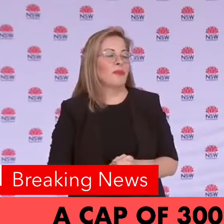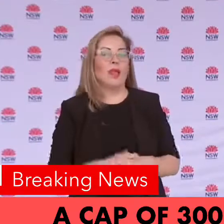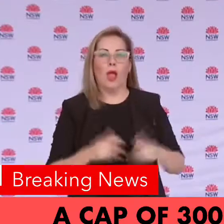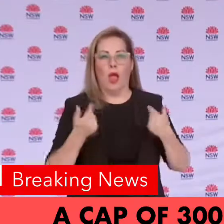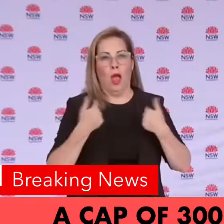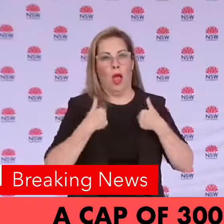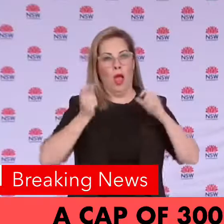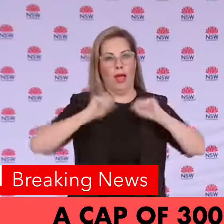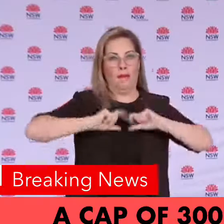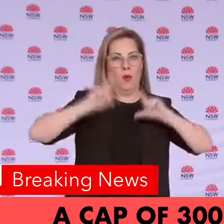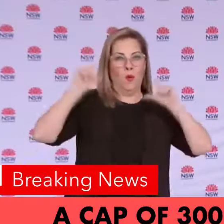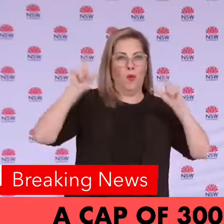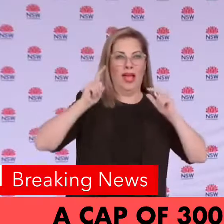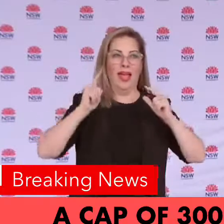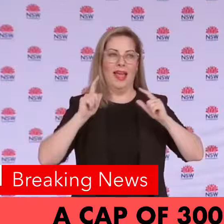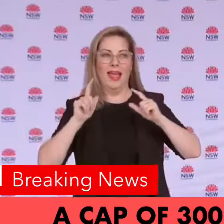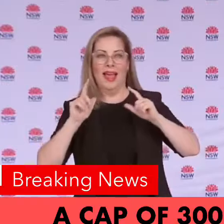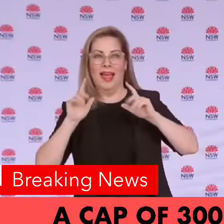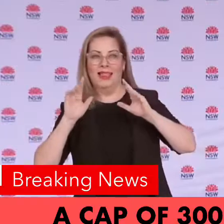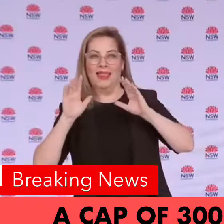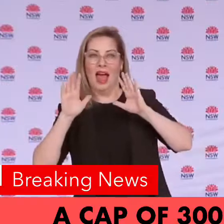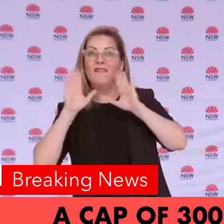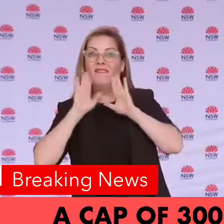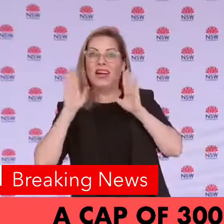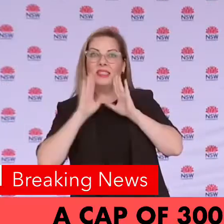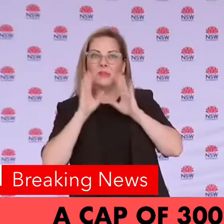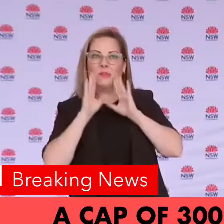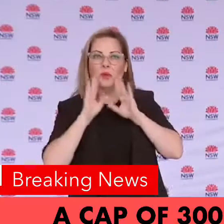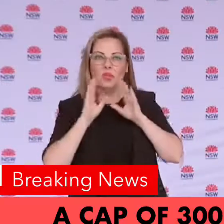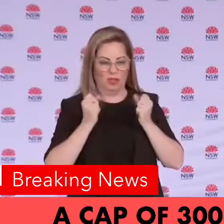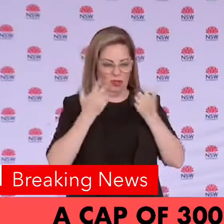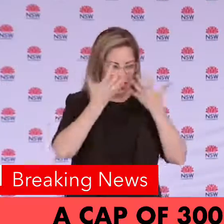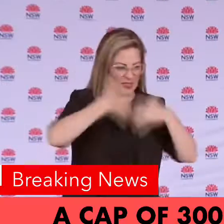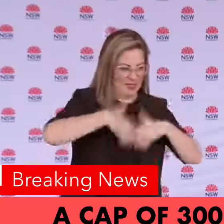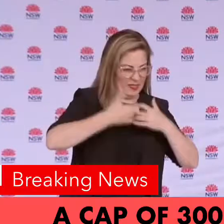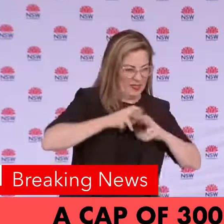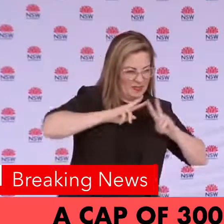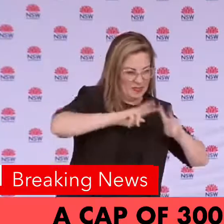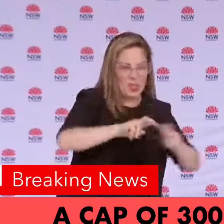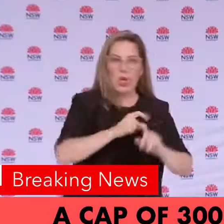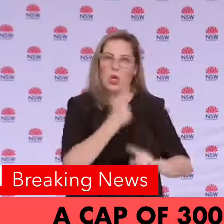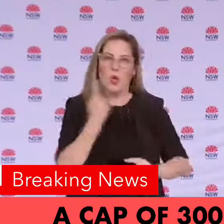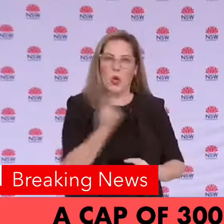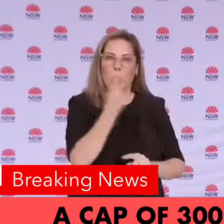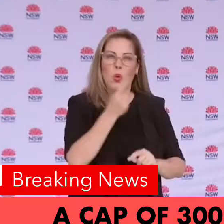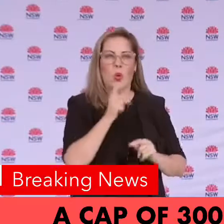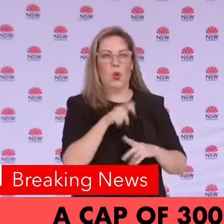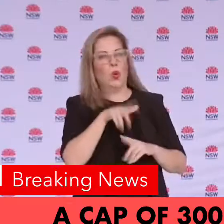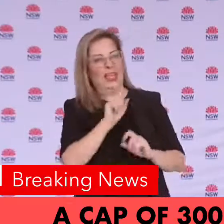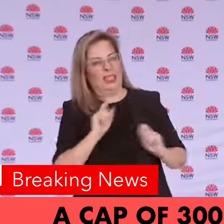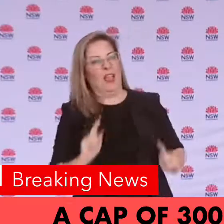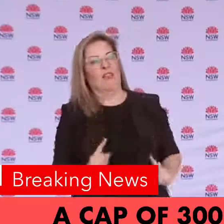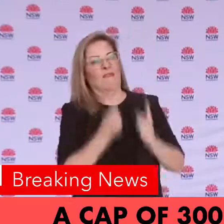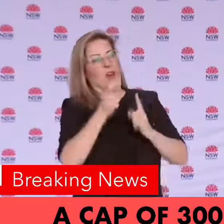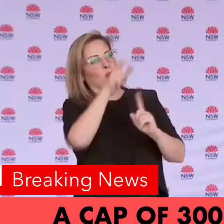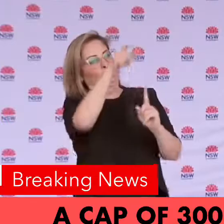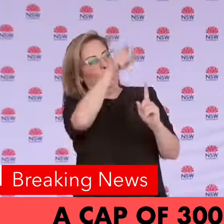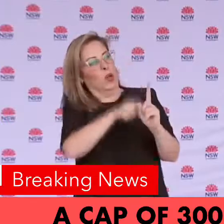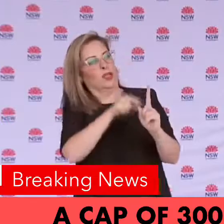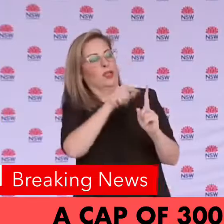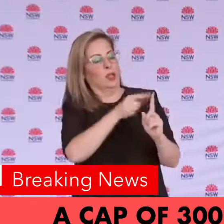to solve the mystery to William Food Page 0 centres. Are they proving to be helpful at all? Look,